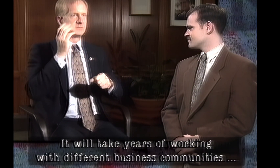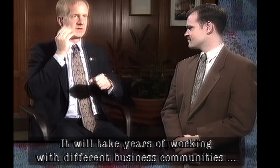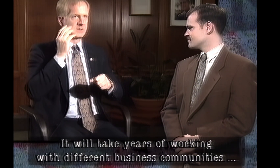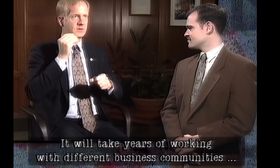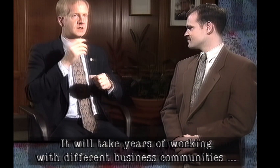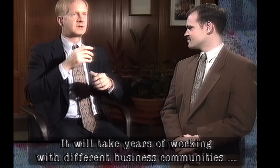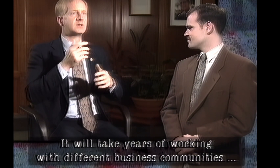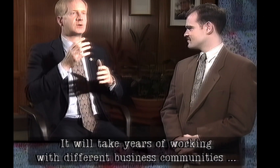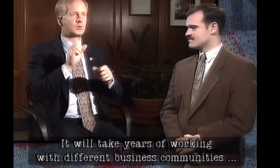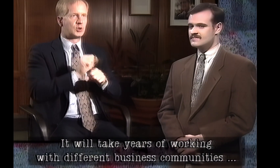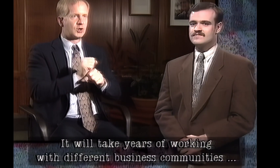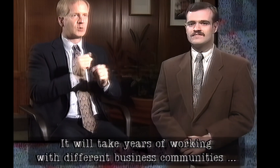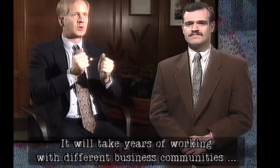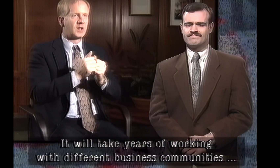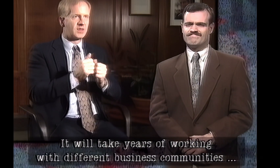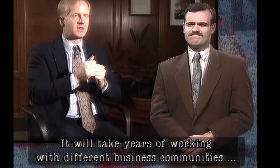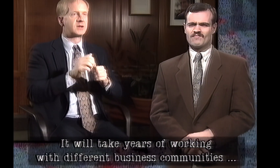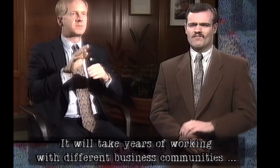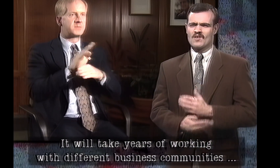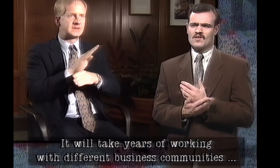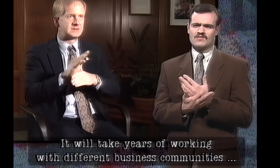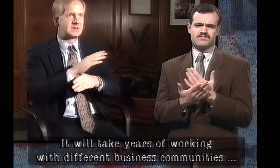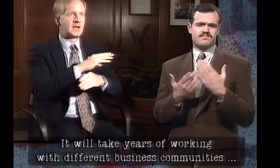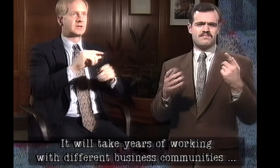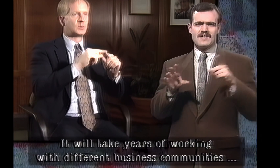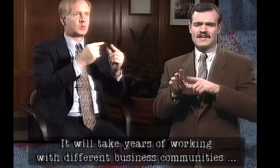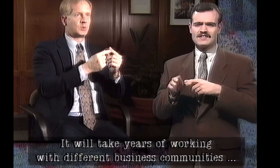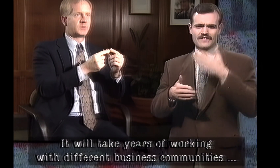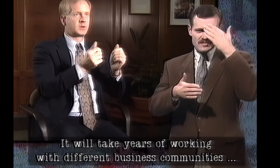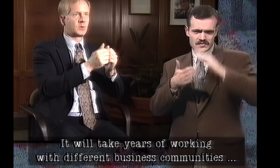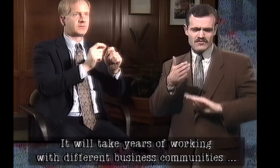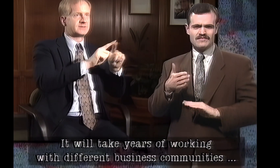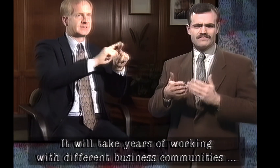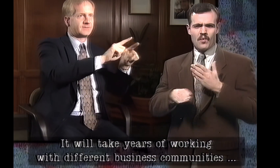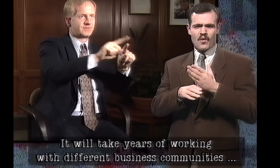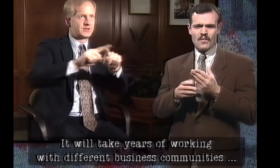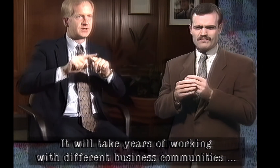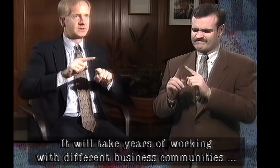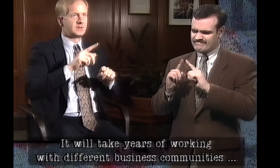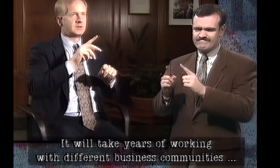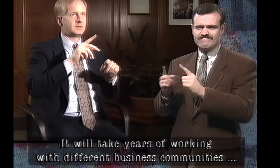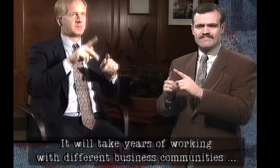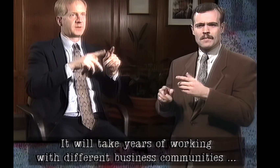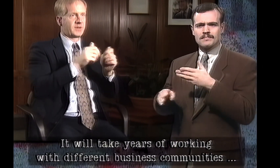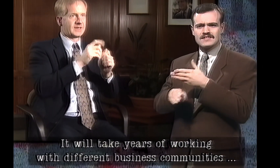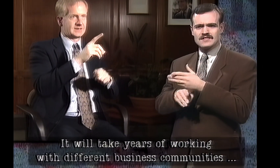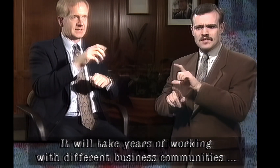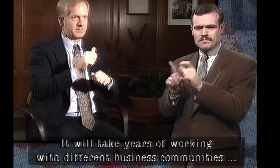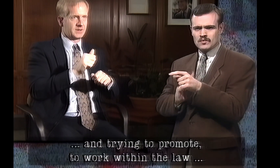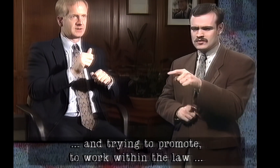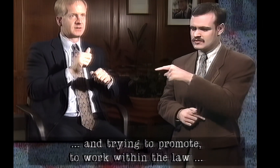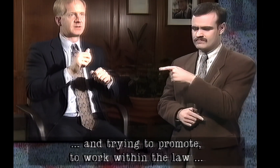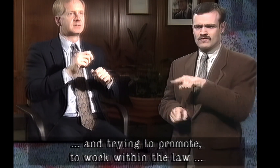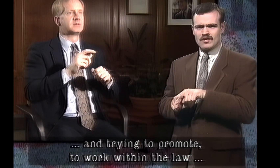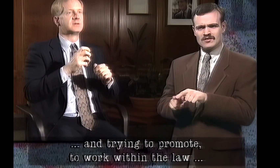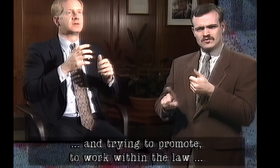It will take years of experience working with different business communities